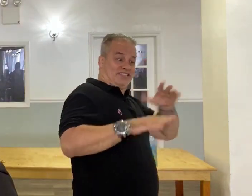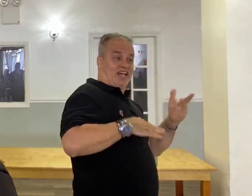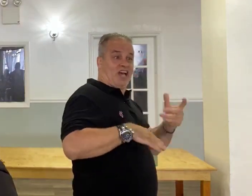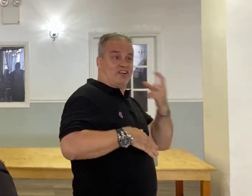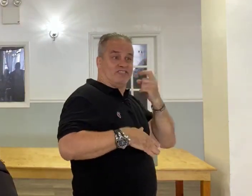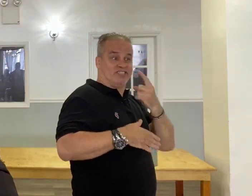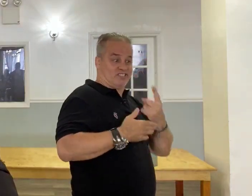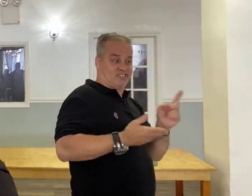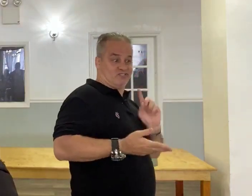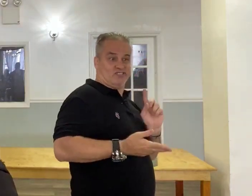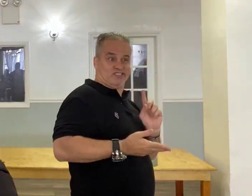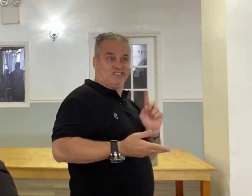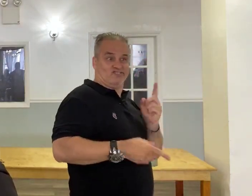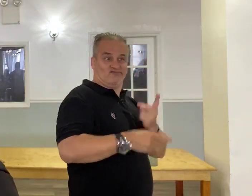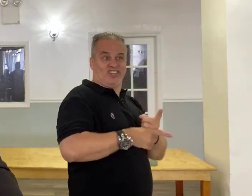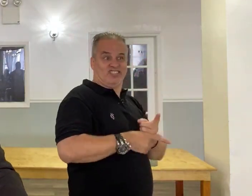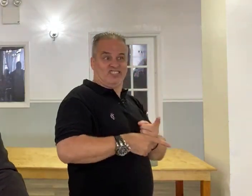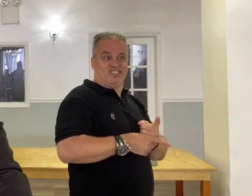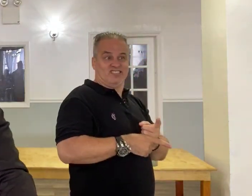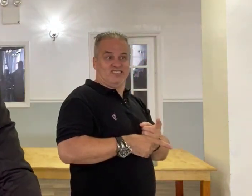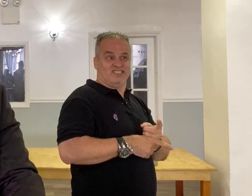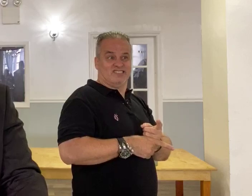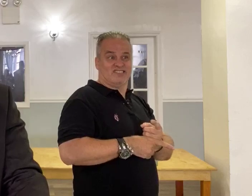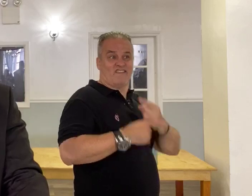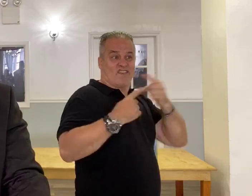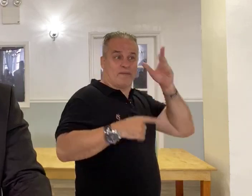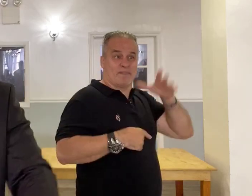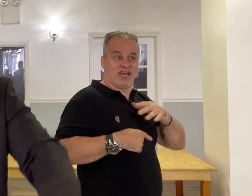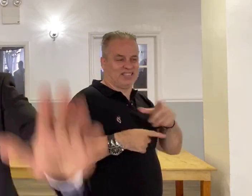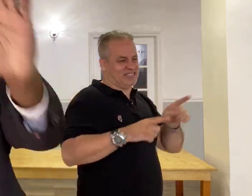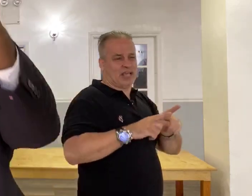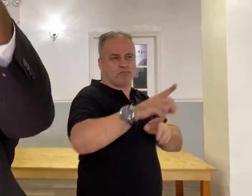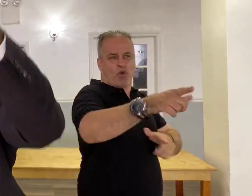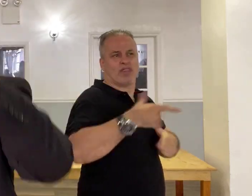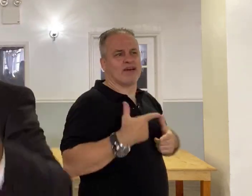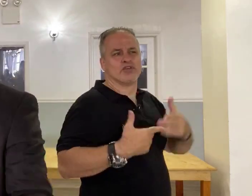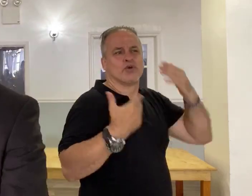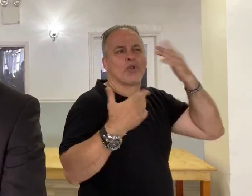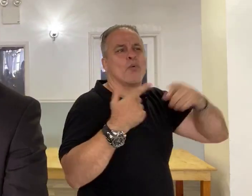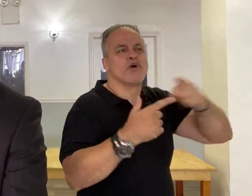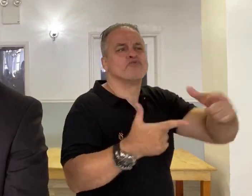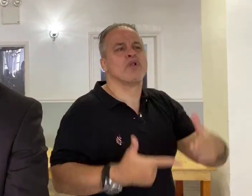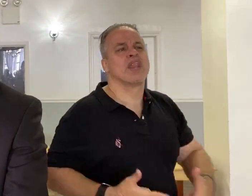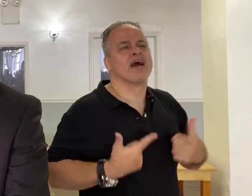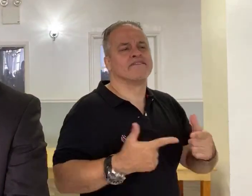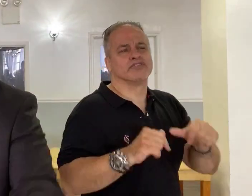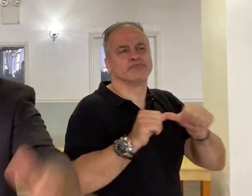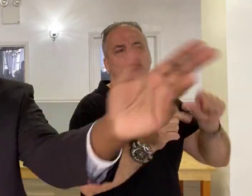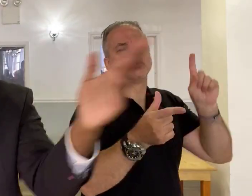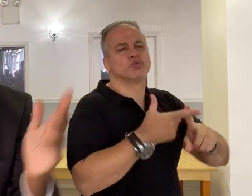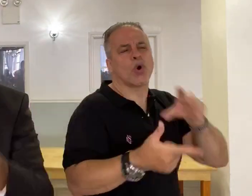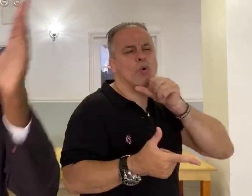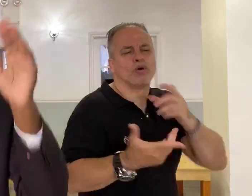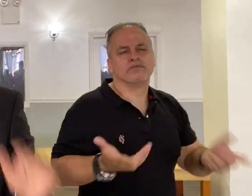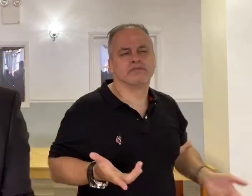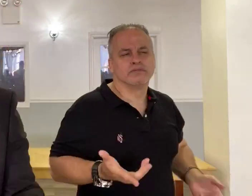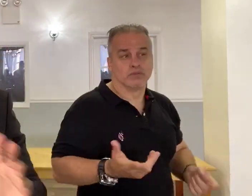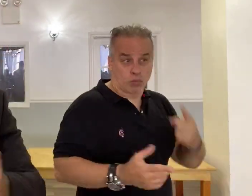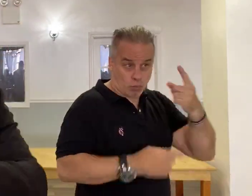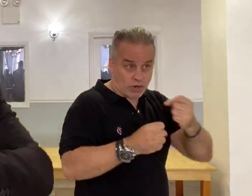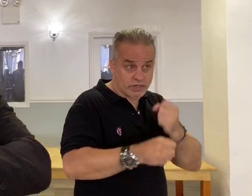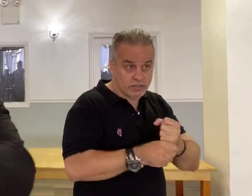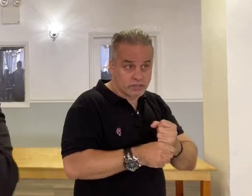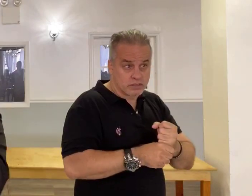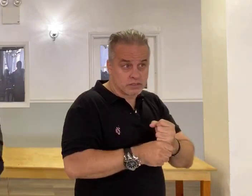friends. But I'm not ready. Let me pray about it. That's the Christian answer for